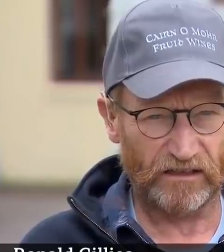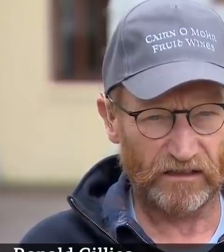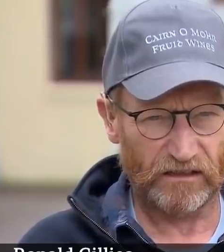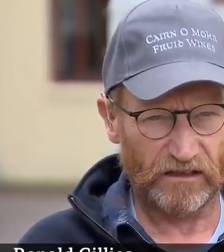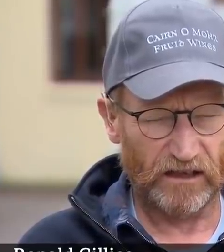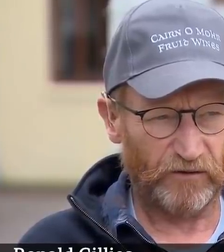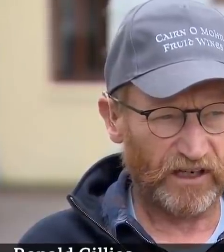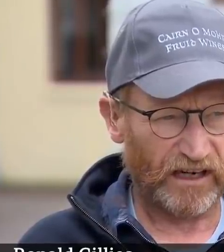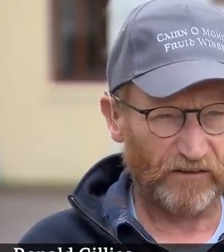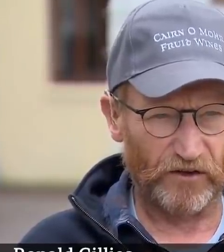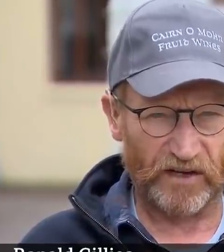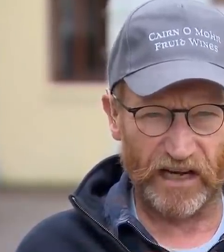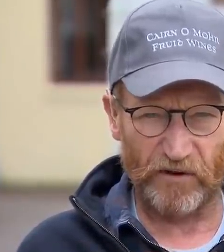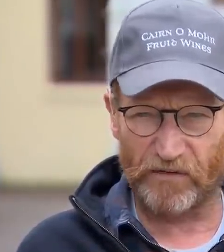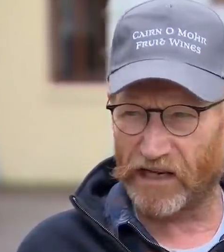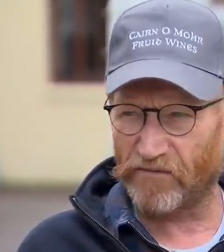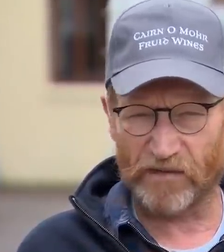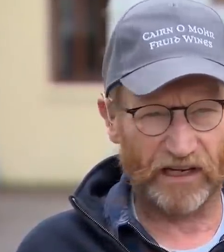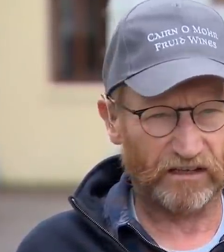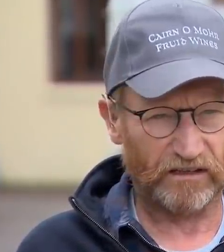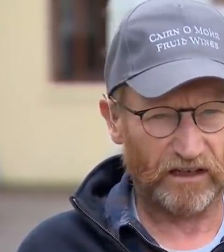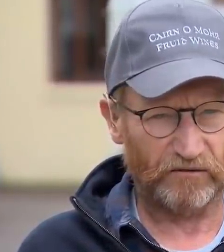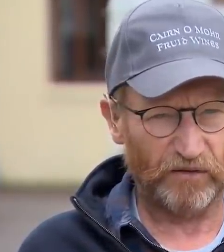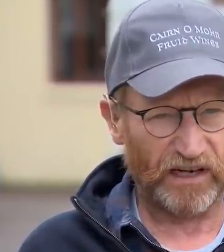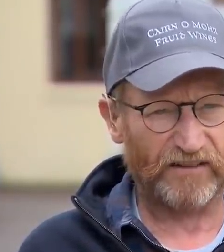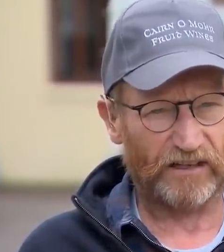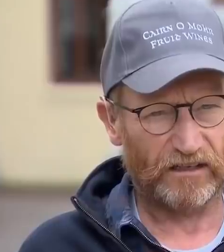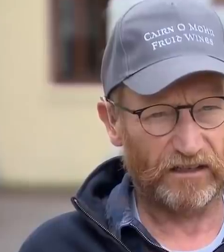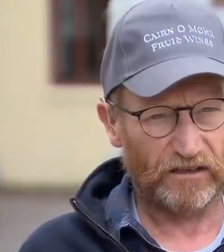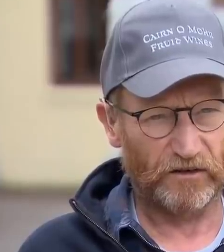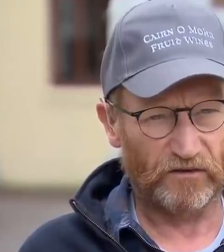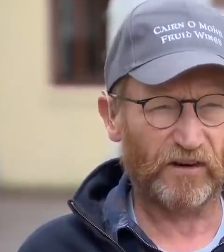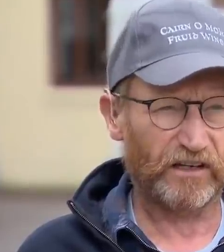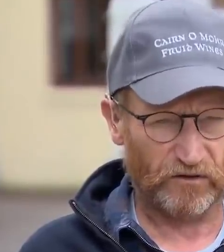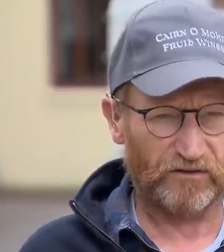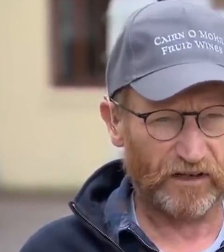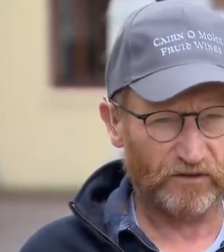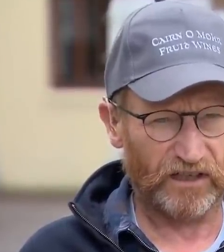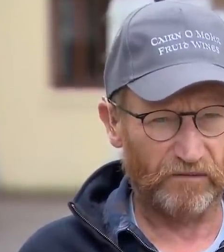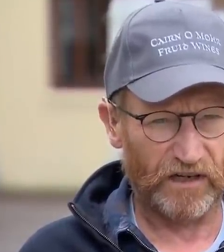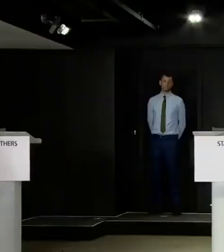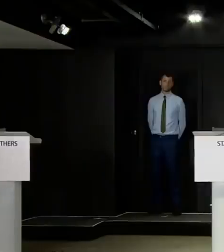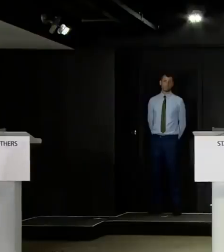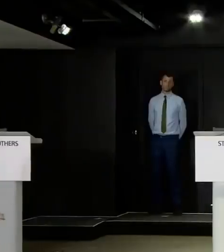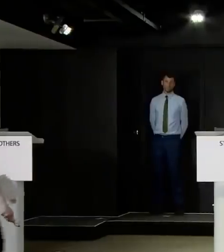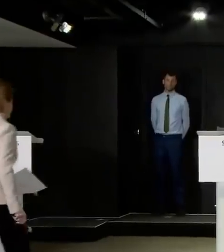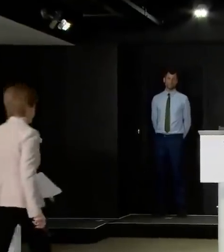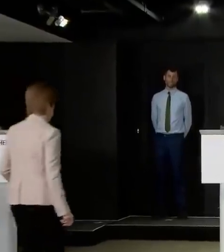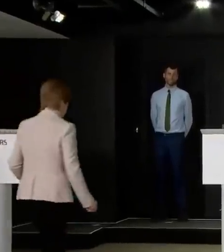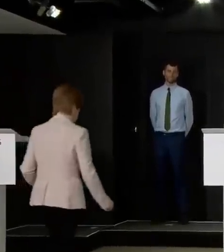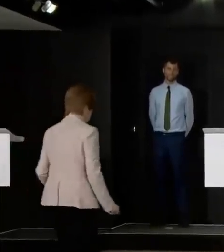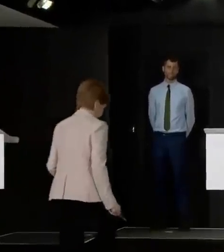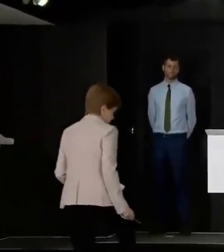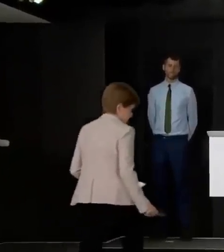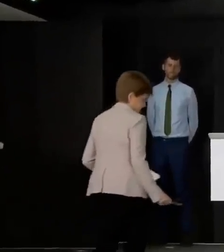mean, if we didn't have the UK, we would be keeping the money and we would have it to fund our own furlough scheme. Nicola